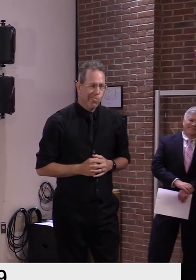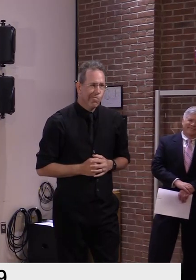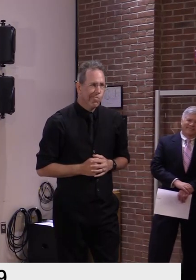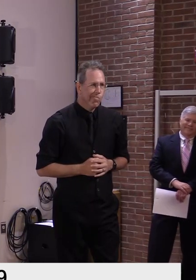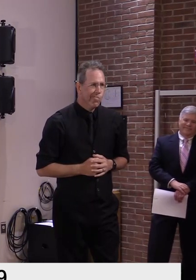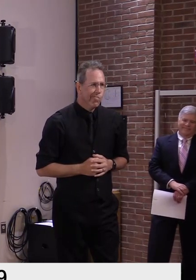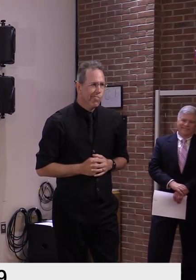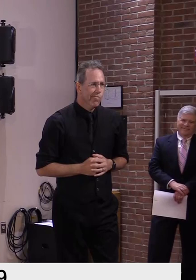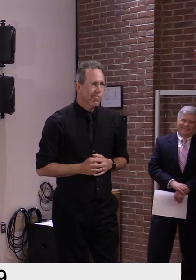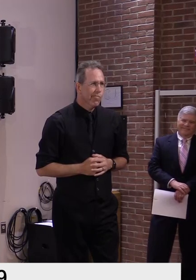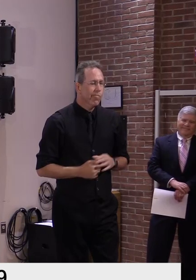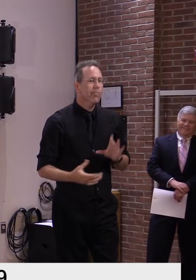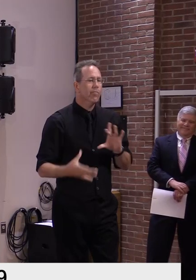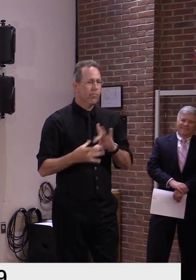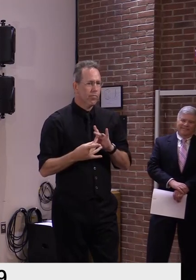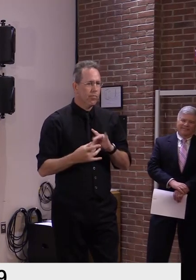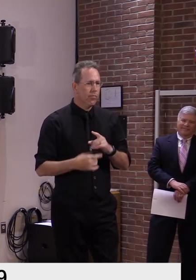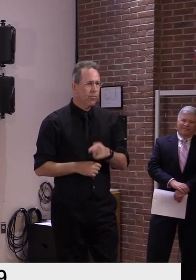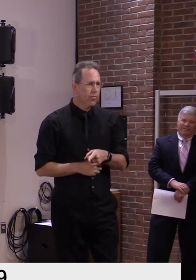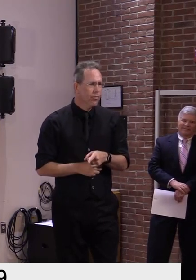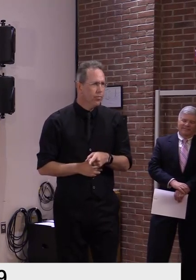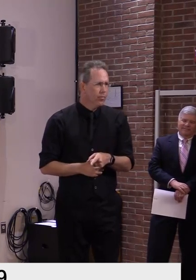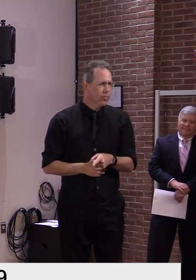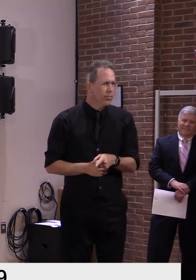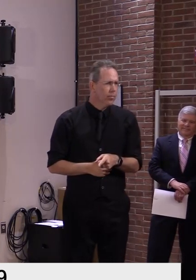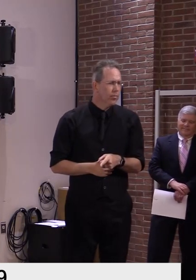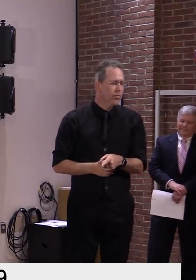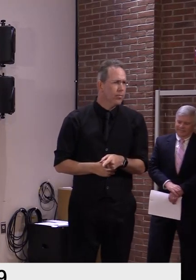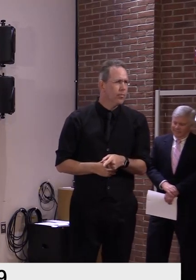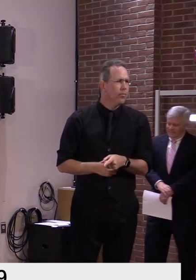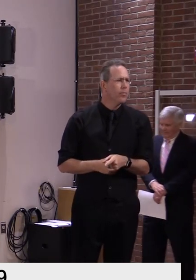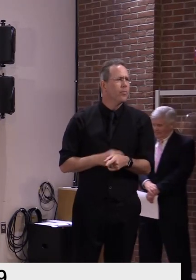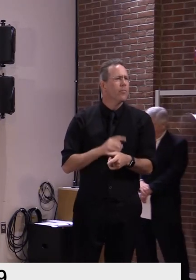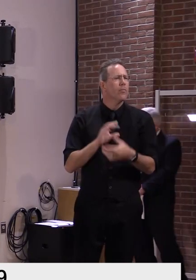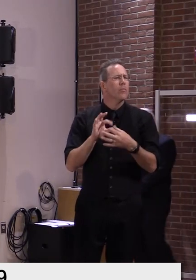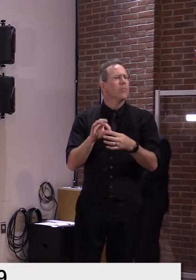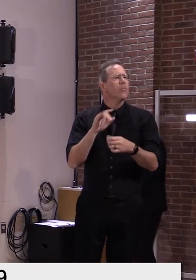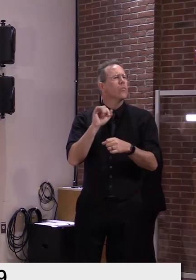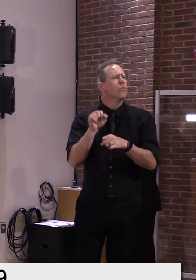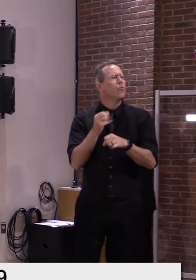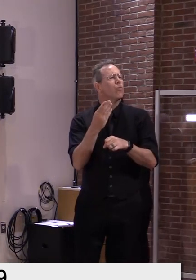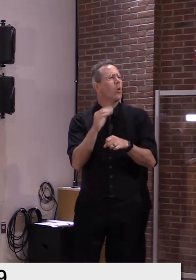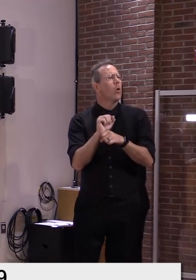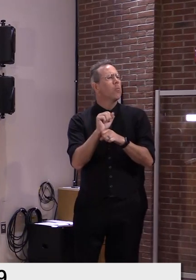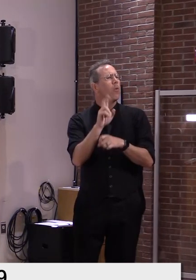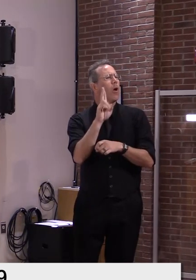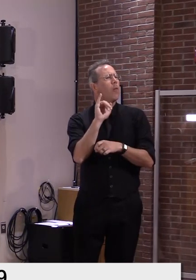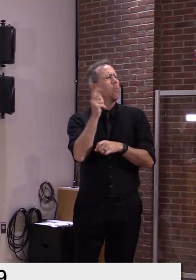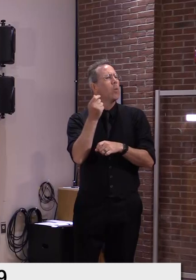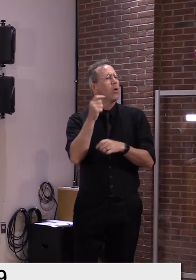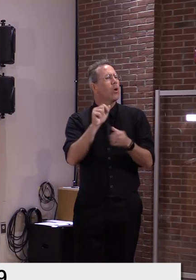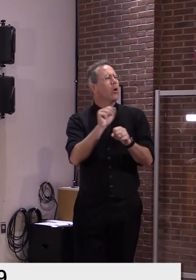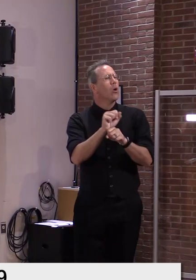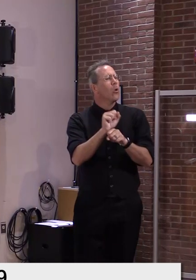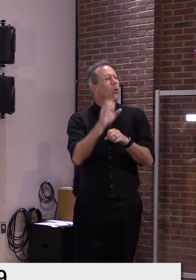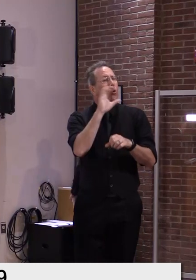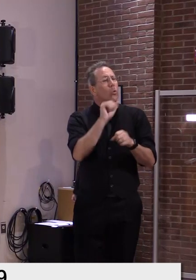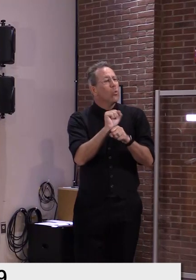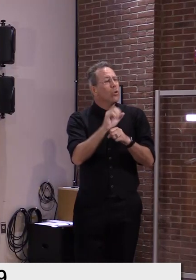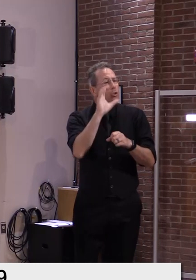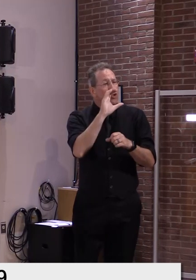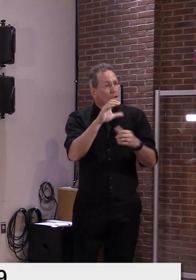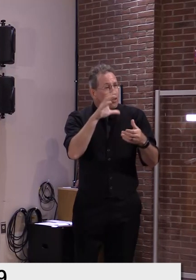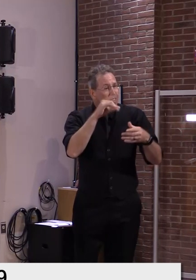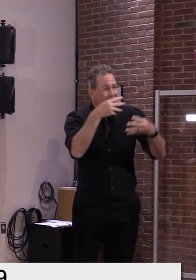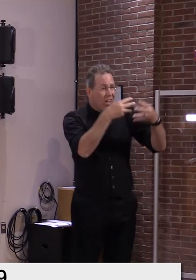Related to the work search requirements, the Department of Labor issued an update last Friday that said all issues